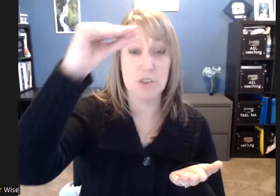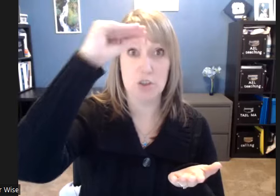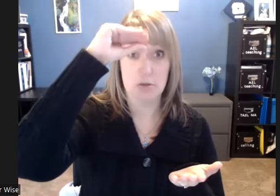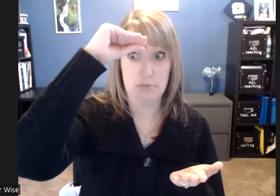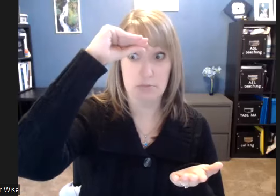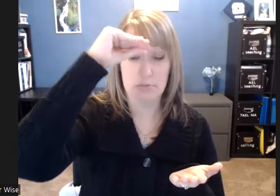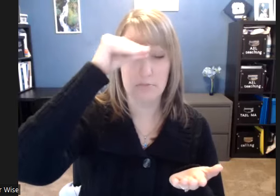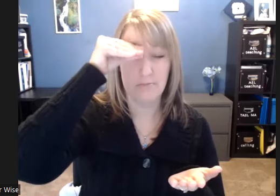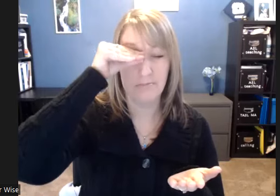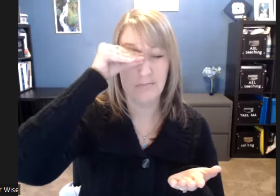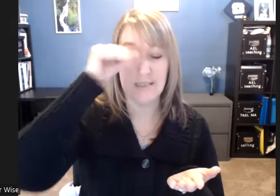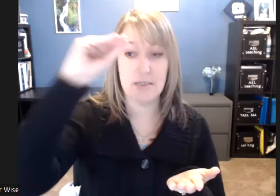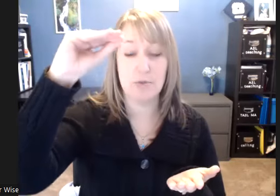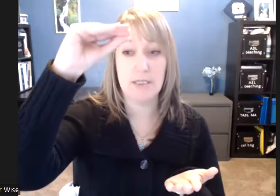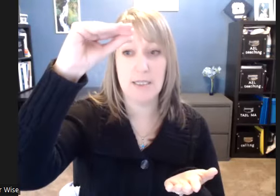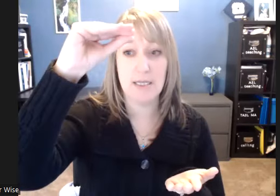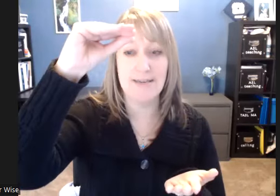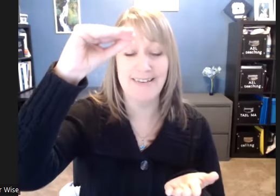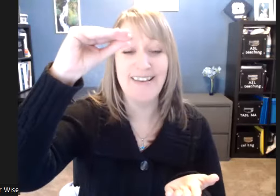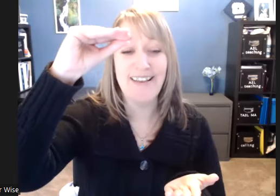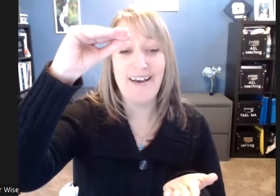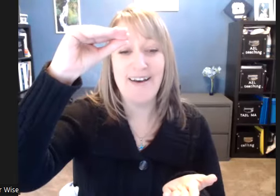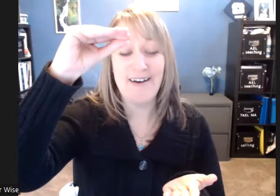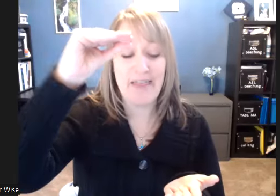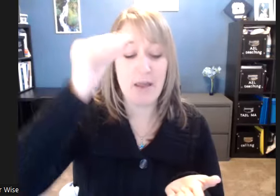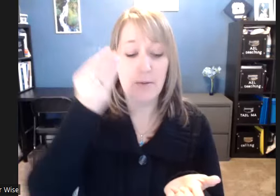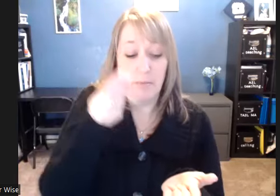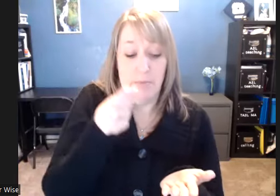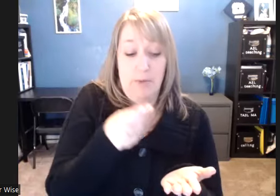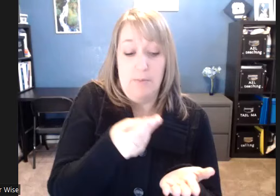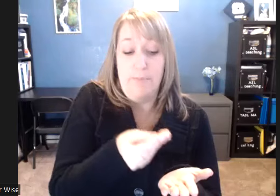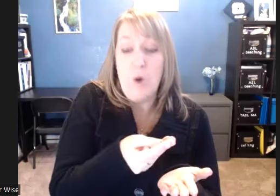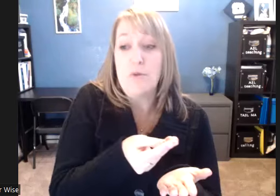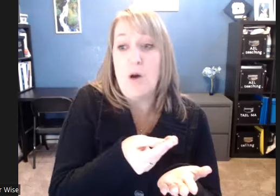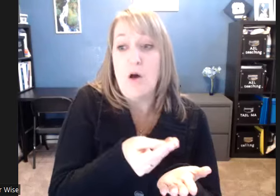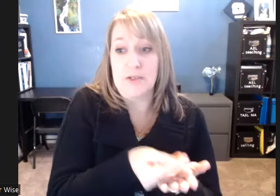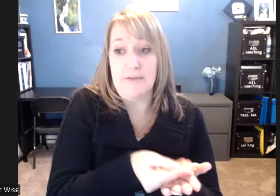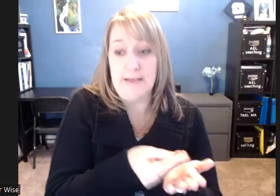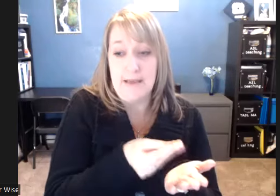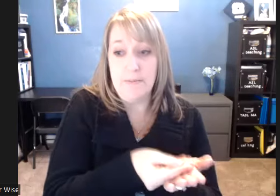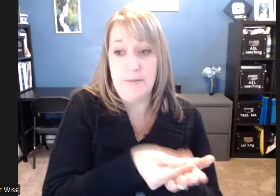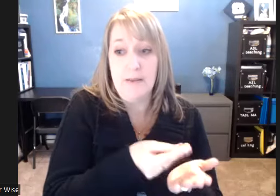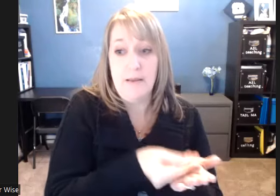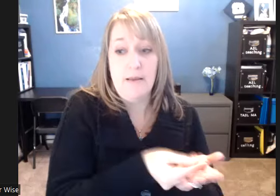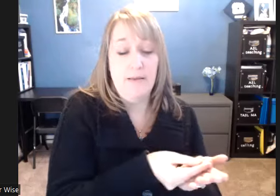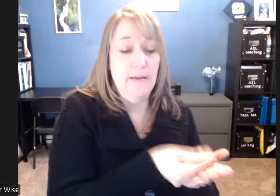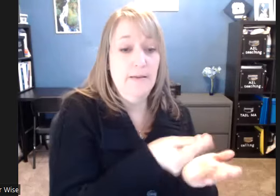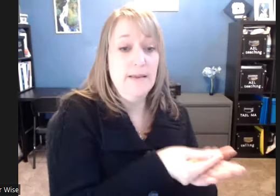squished. Can't see through it kind of thing. And then both palms are going to face up.